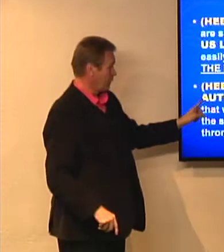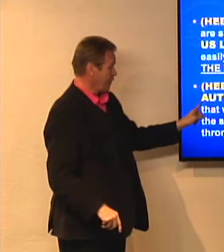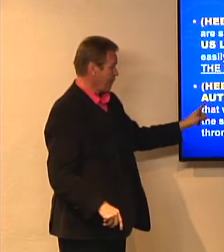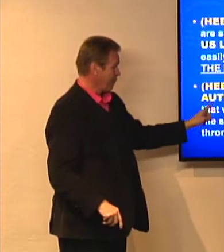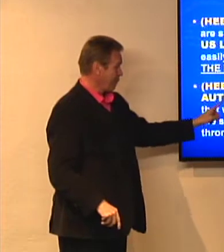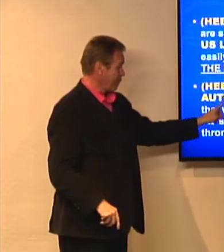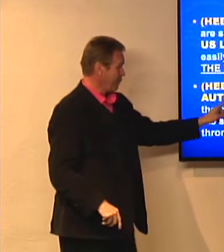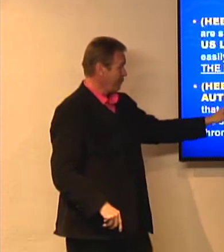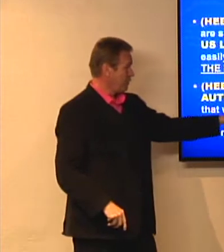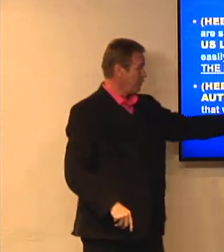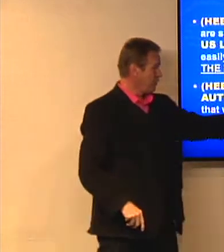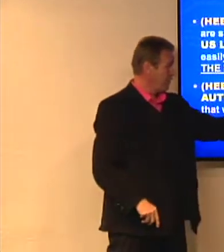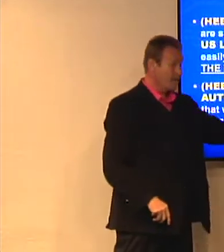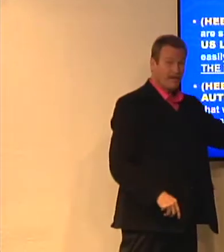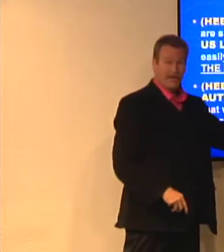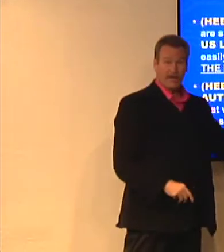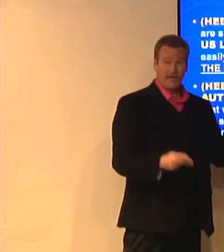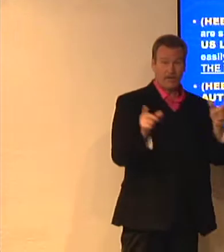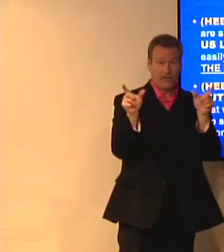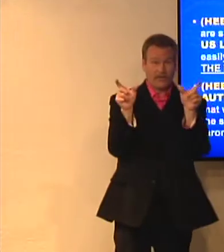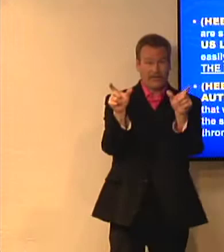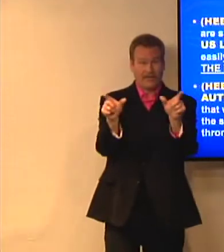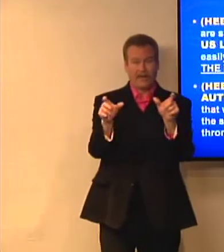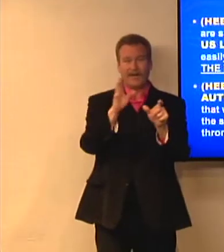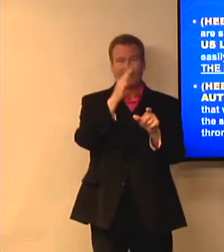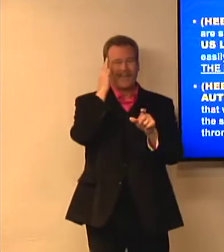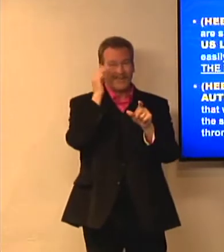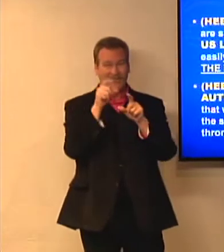This idea, author and finisher of our faith.